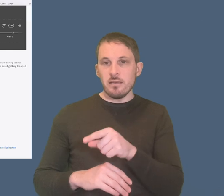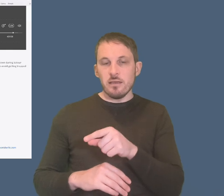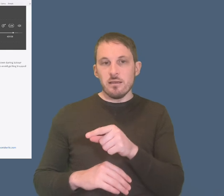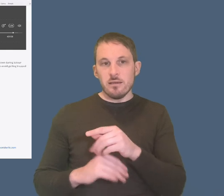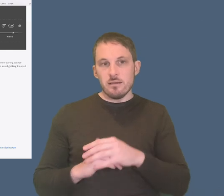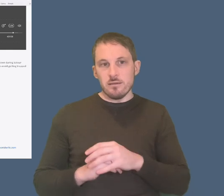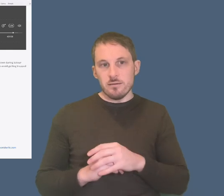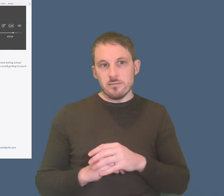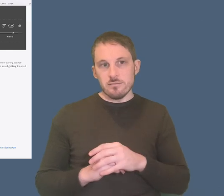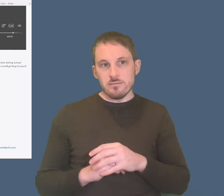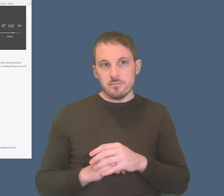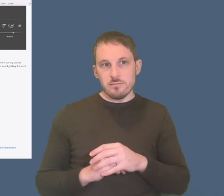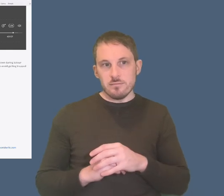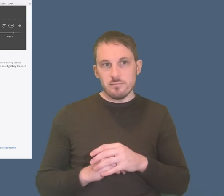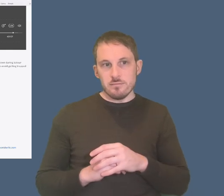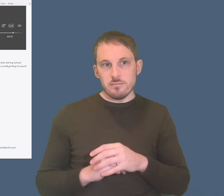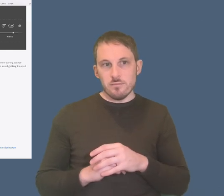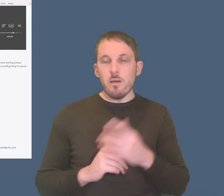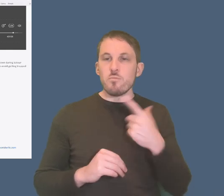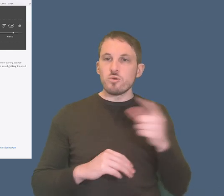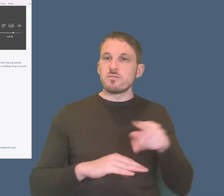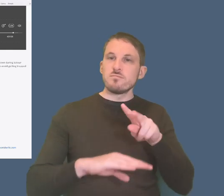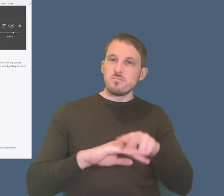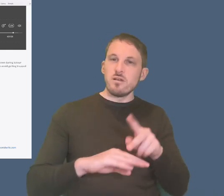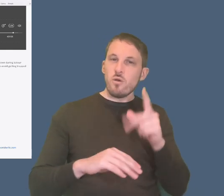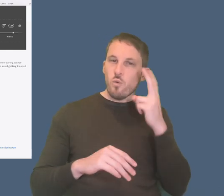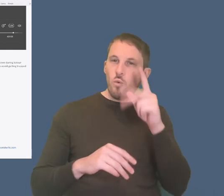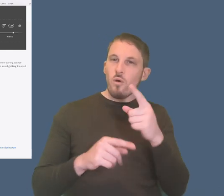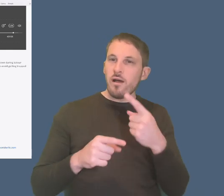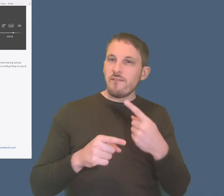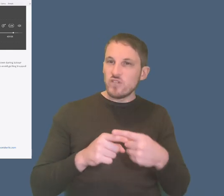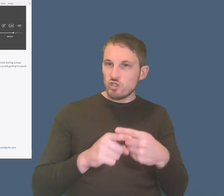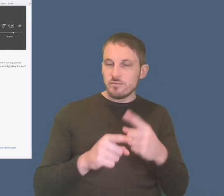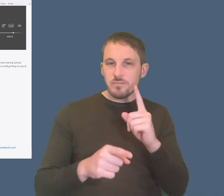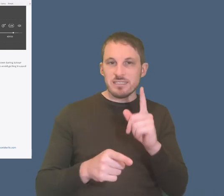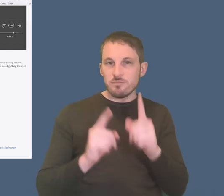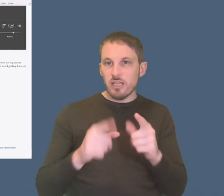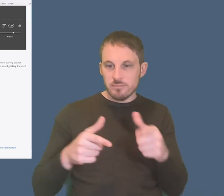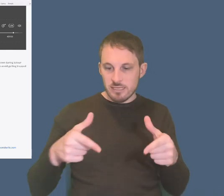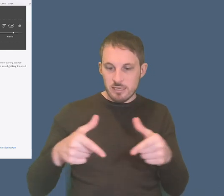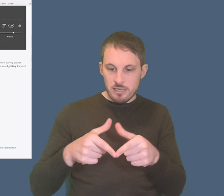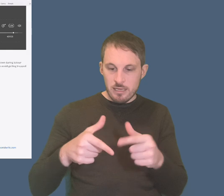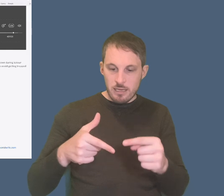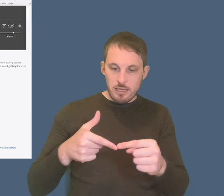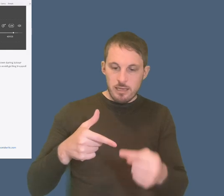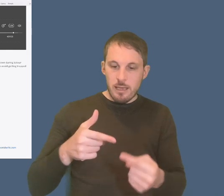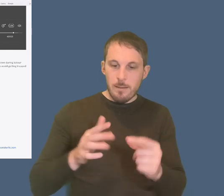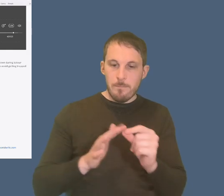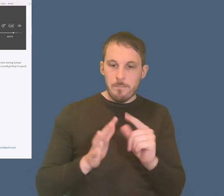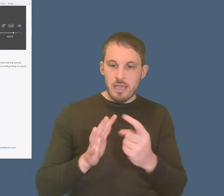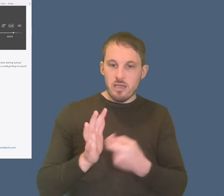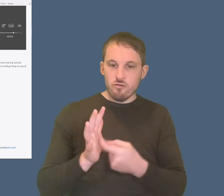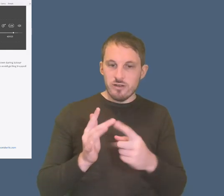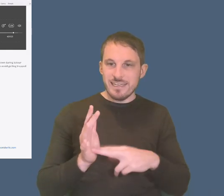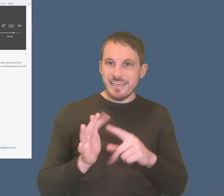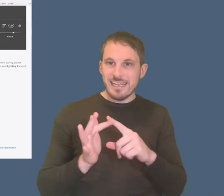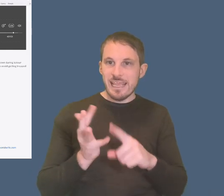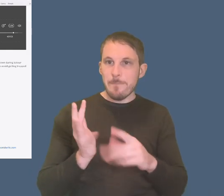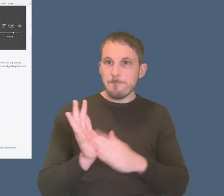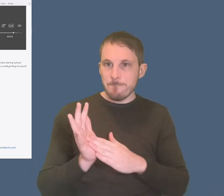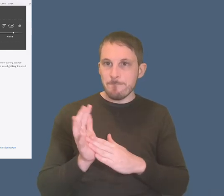your risk of having perineal damage. But again, we've got to remember that our perineum is designed to